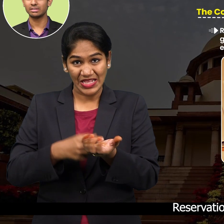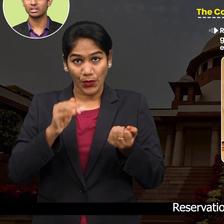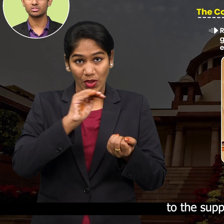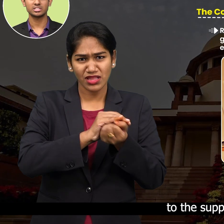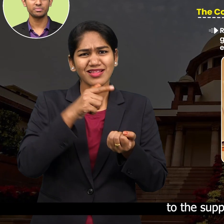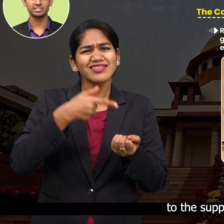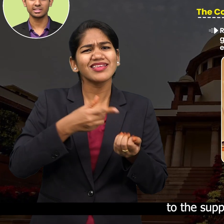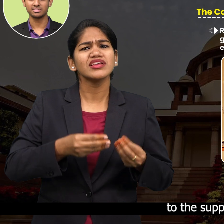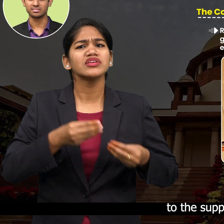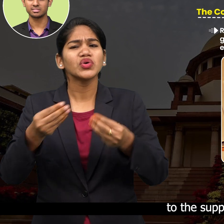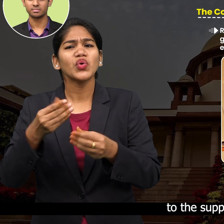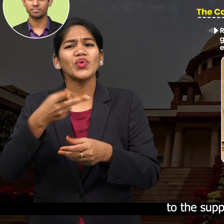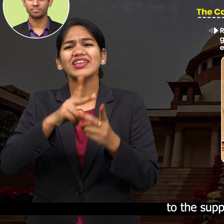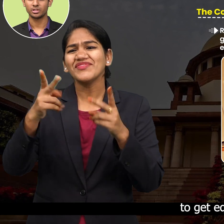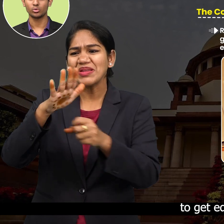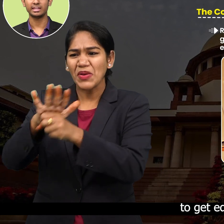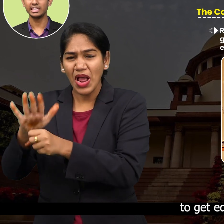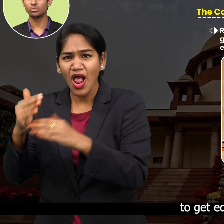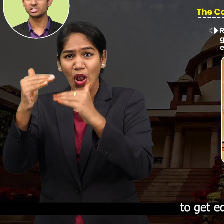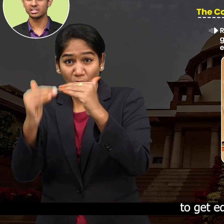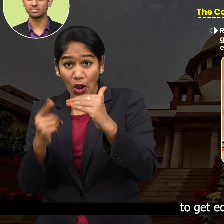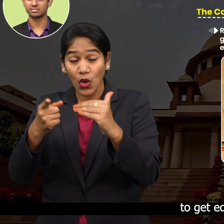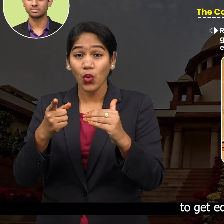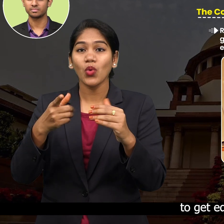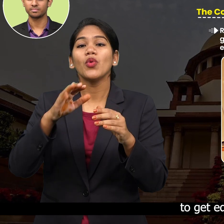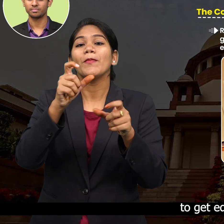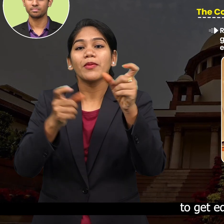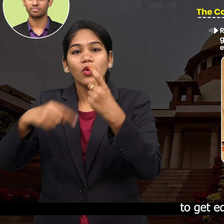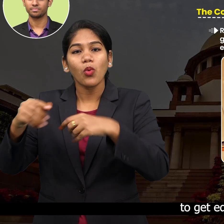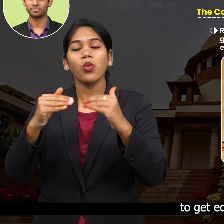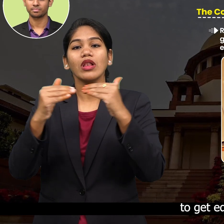Reservations are given to the suppressed classes to get equal status.